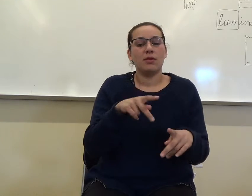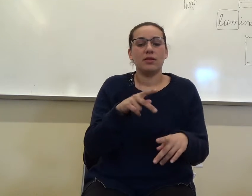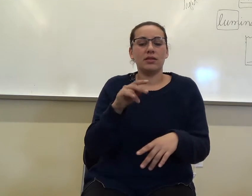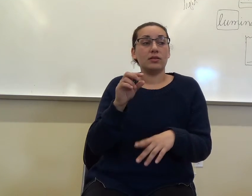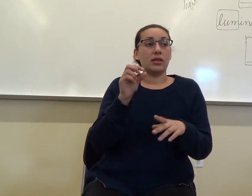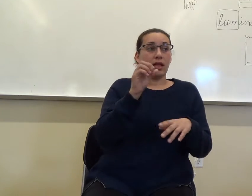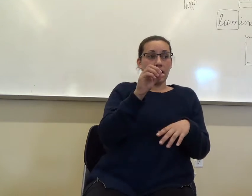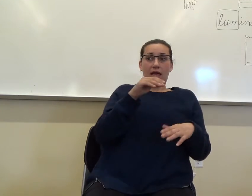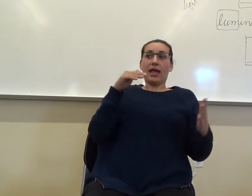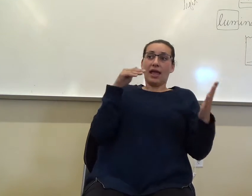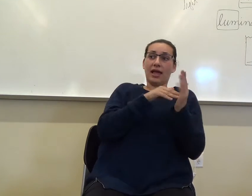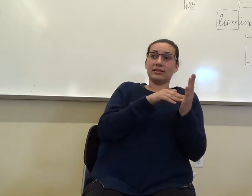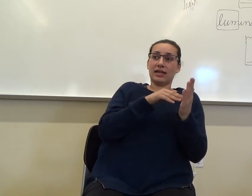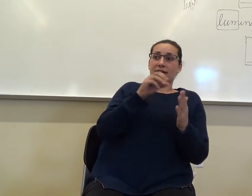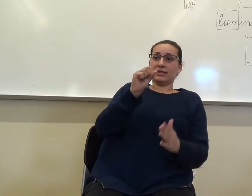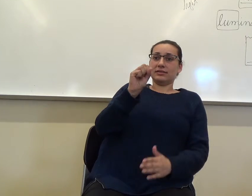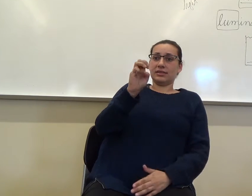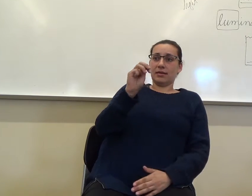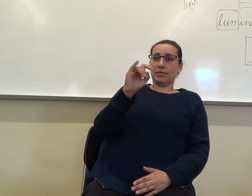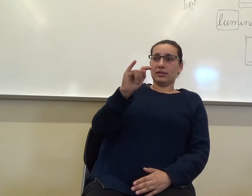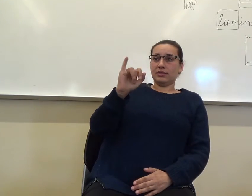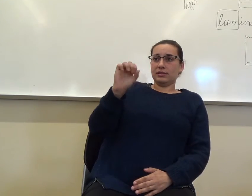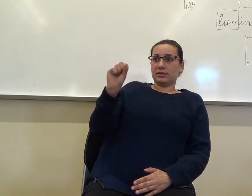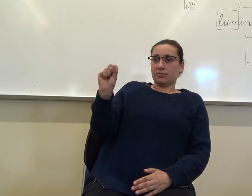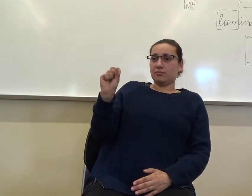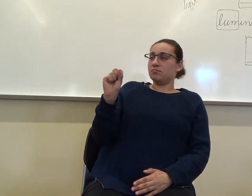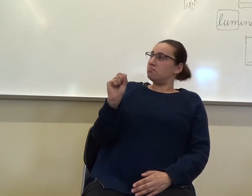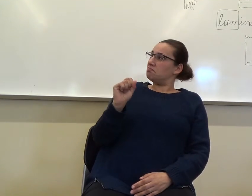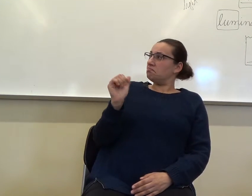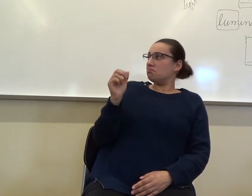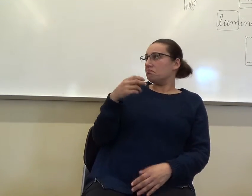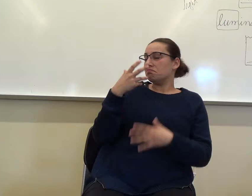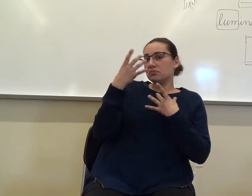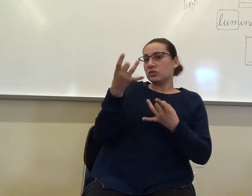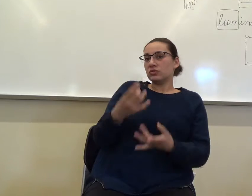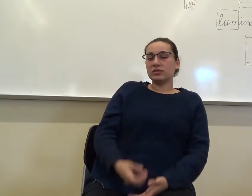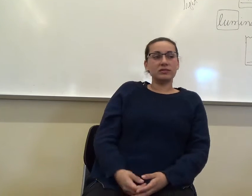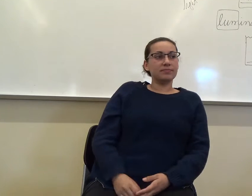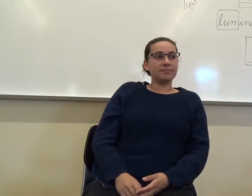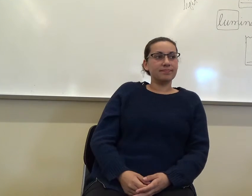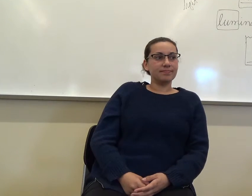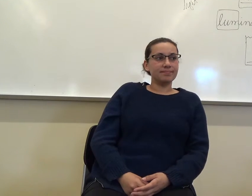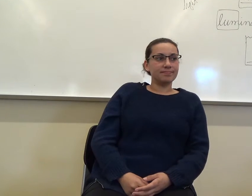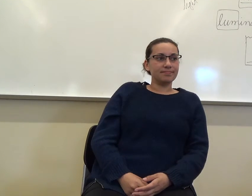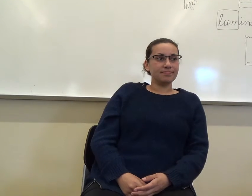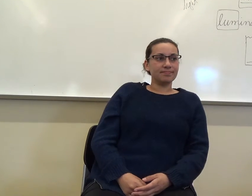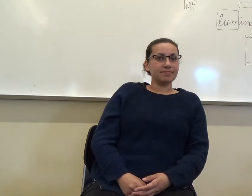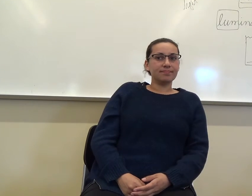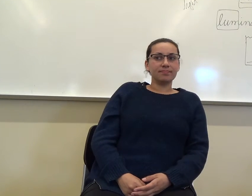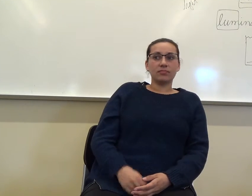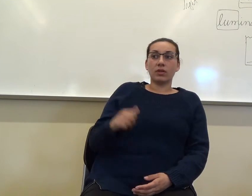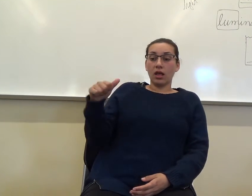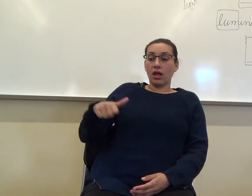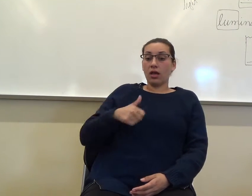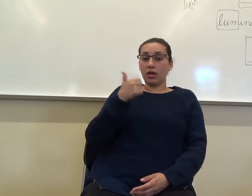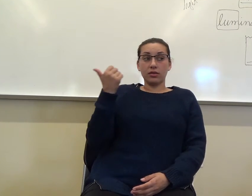okay? So that's one of them that people had trouble with. And then the other one that I